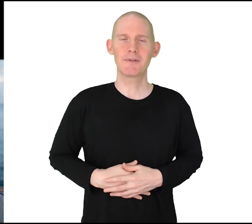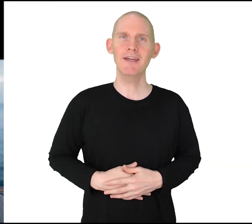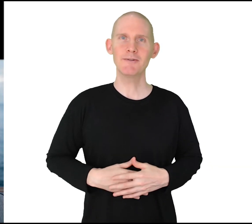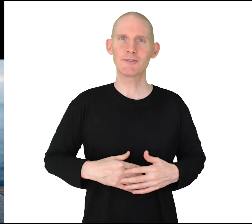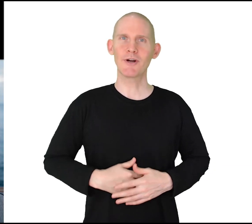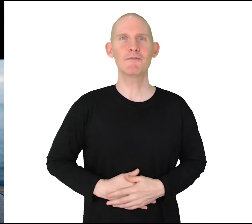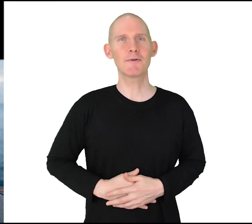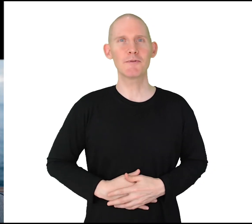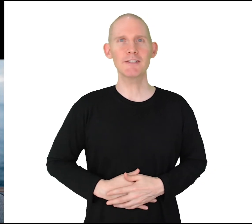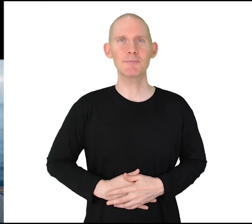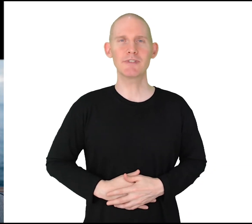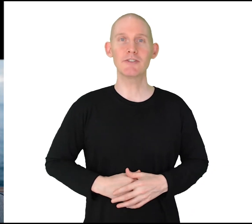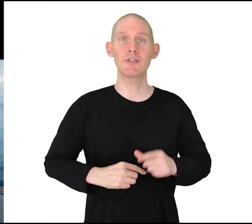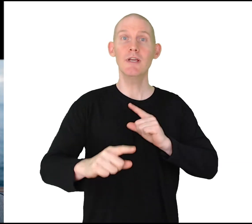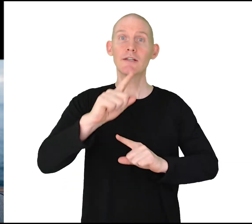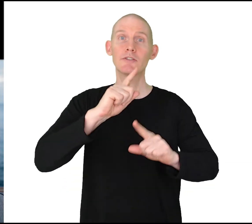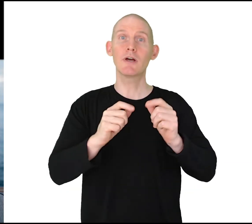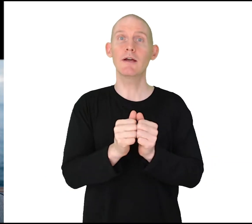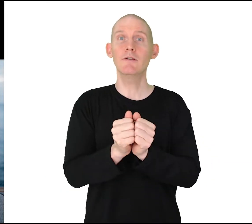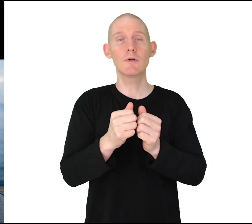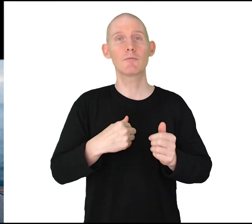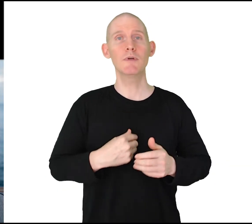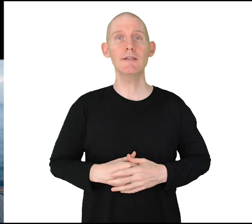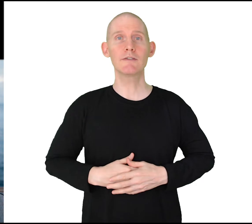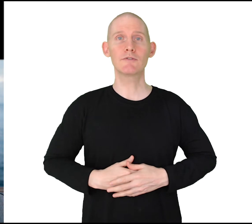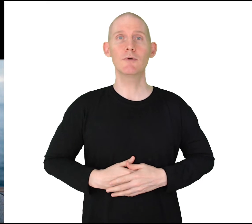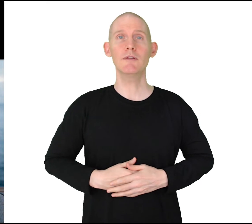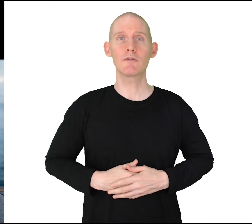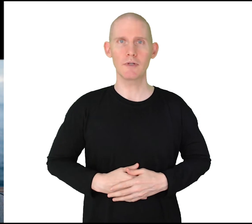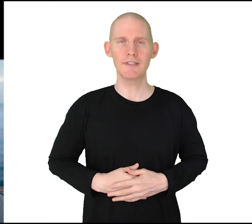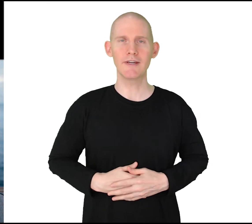Okay, starting from the rest position, sign with me. Let's do it 3 times.